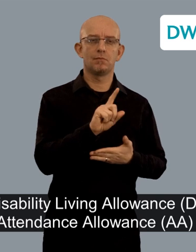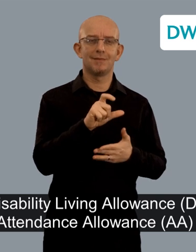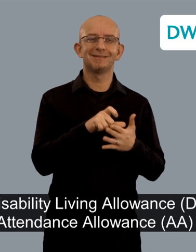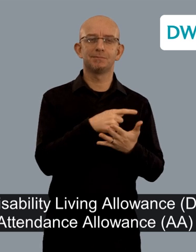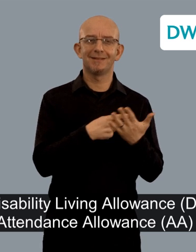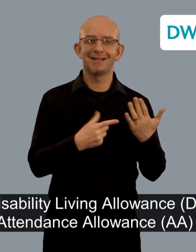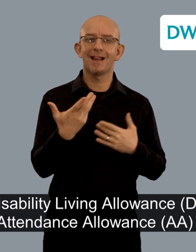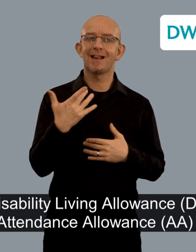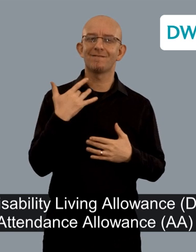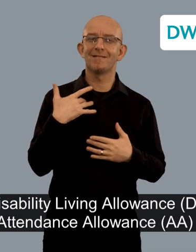DLA,